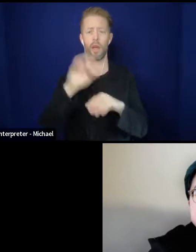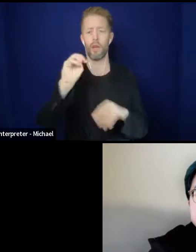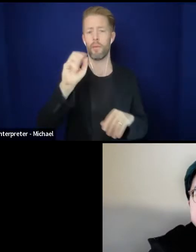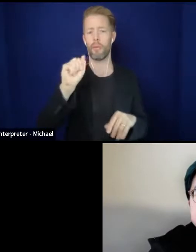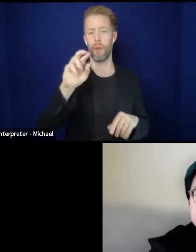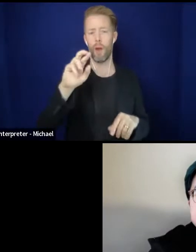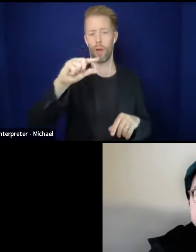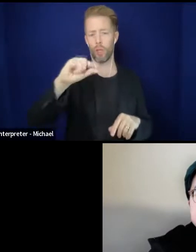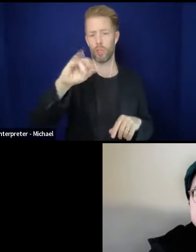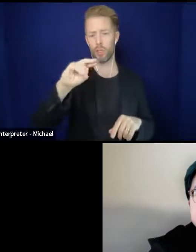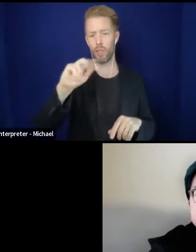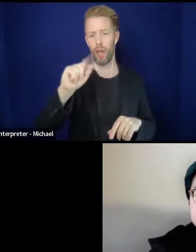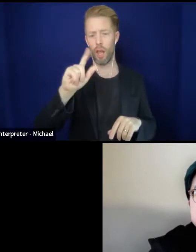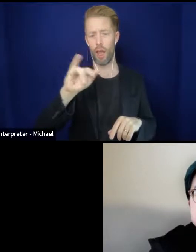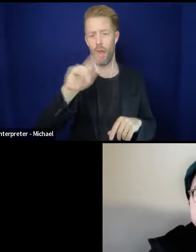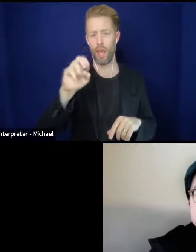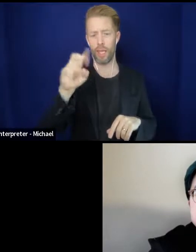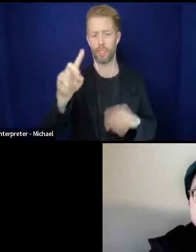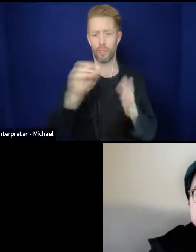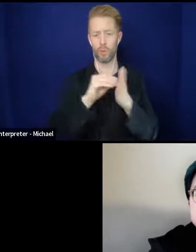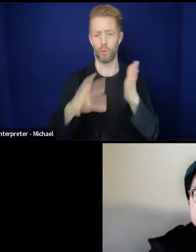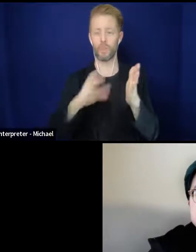on students with disability?